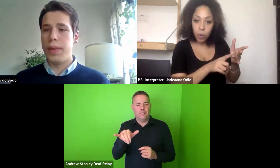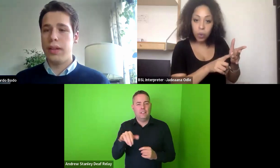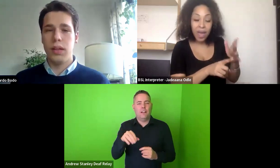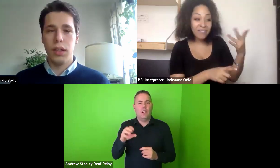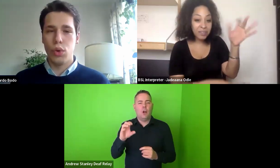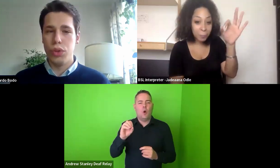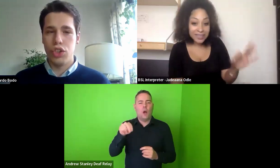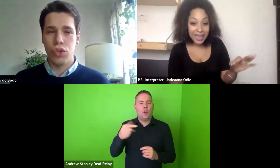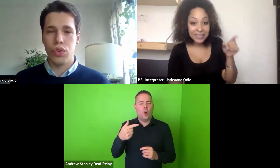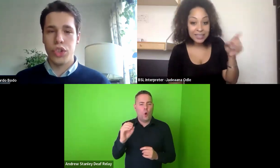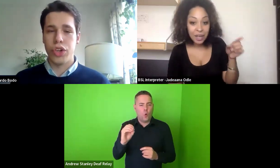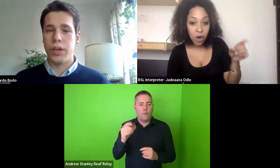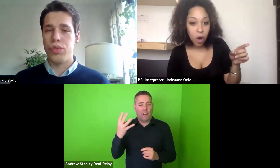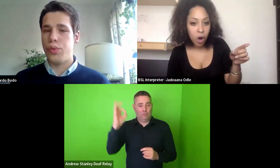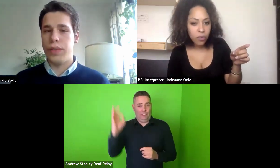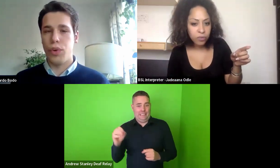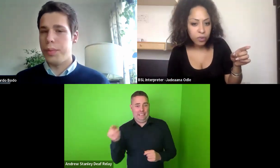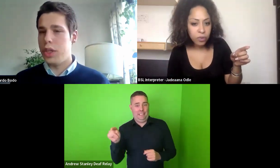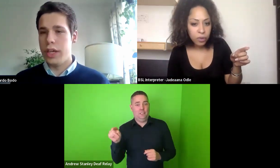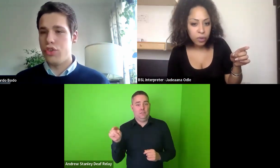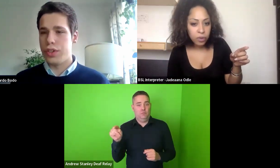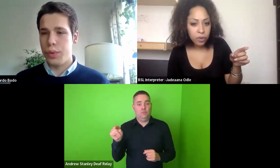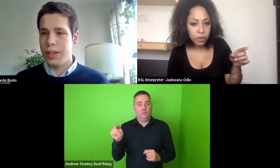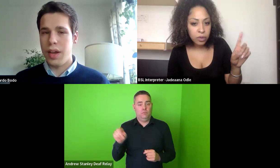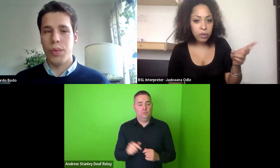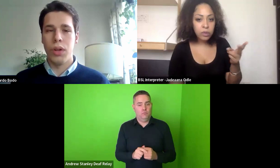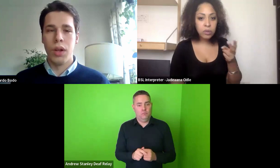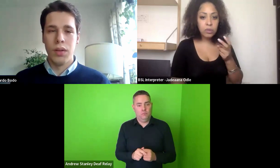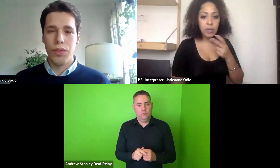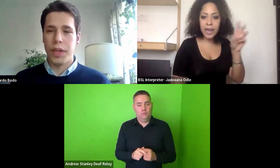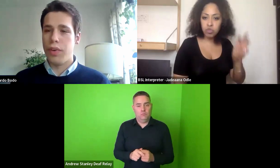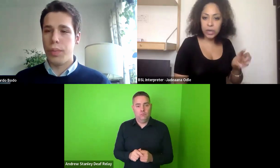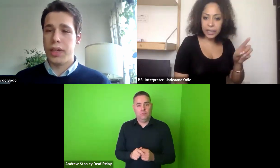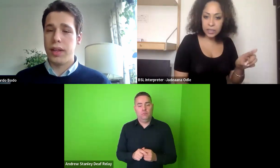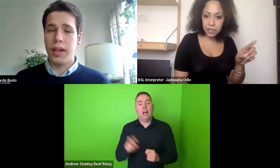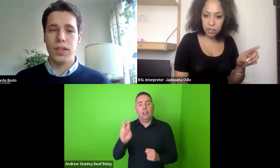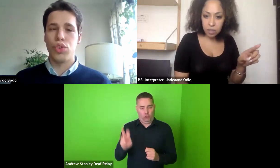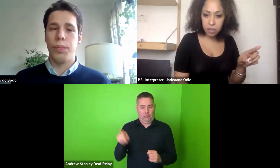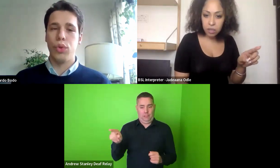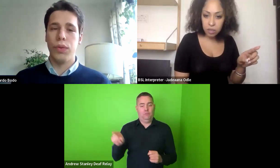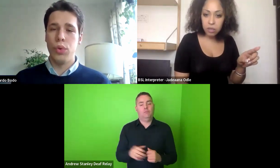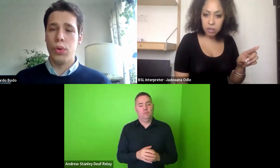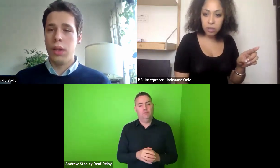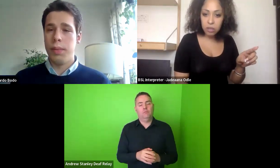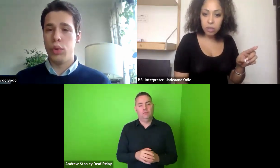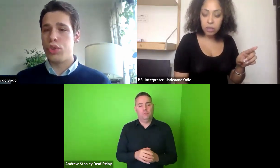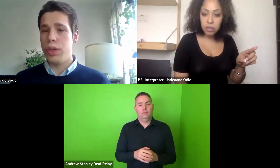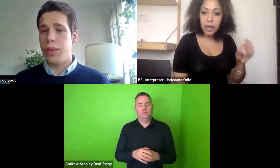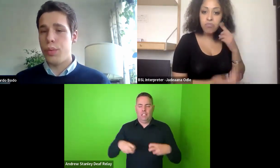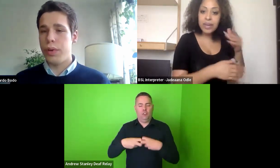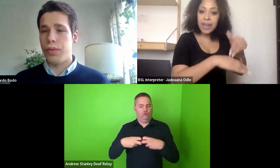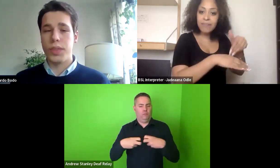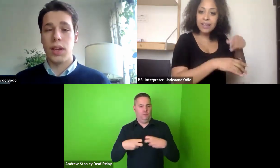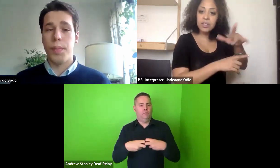is usually mined in conditions which are straight from the Middle Ages, really terrible from an environmental and social point of view, but